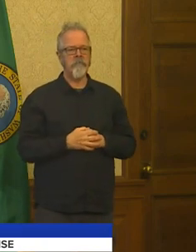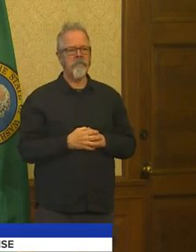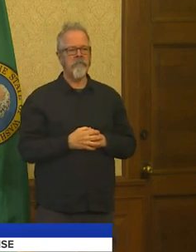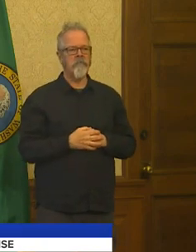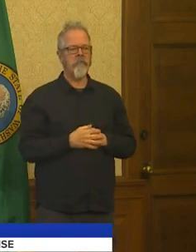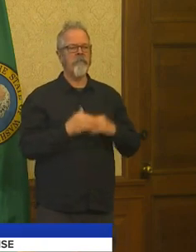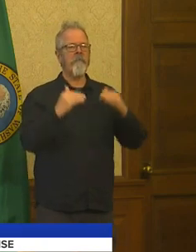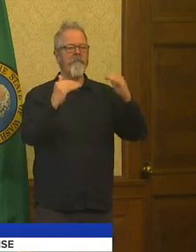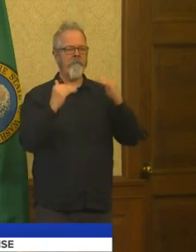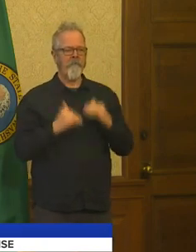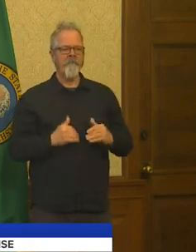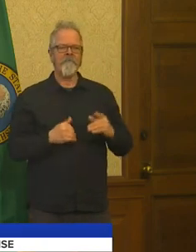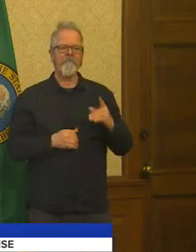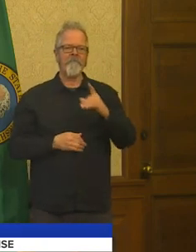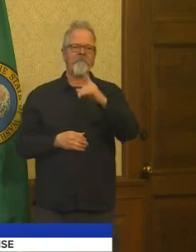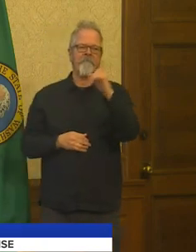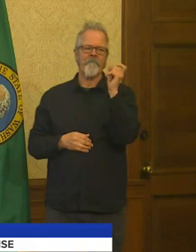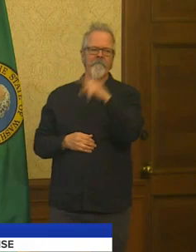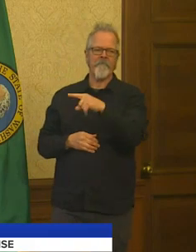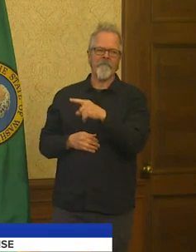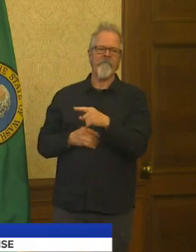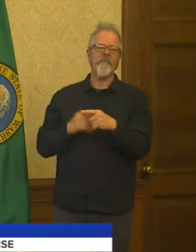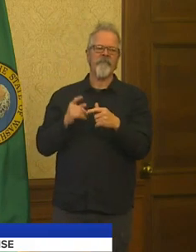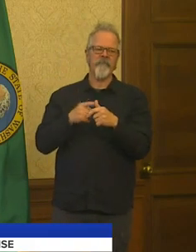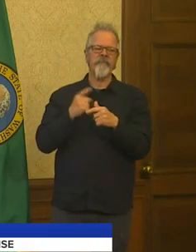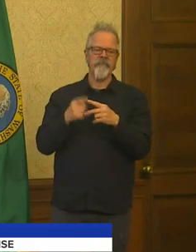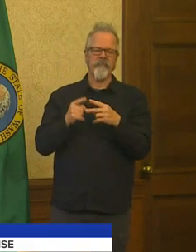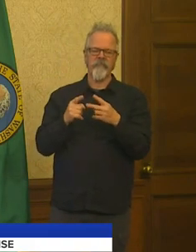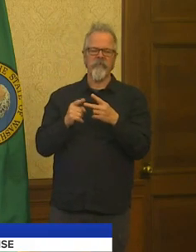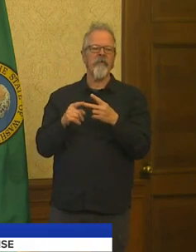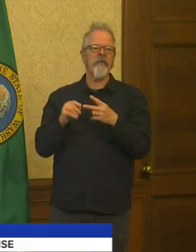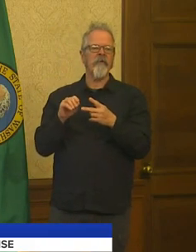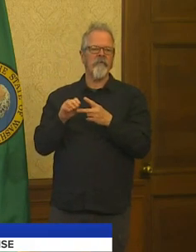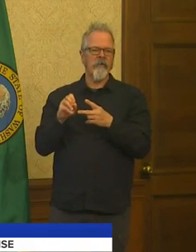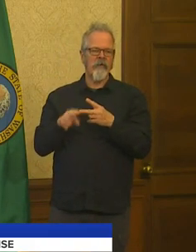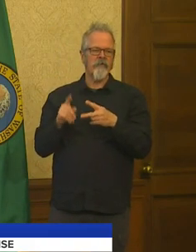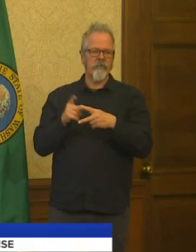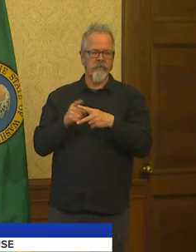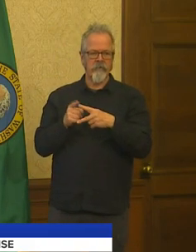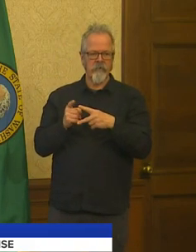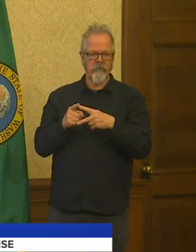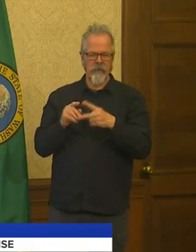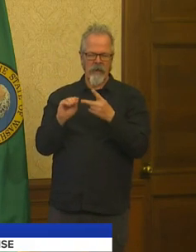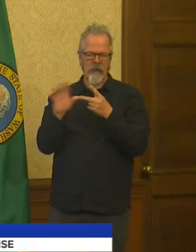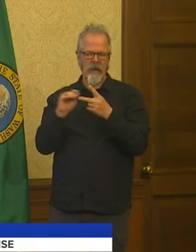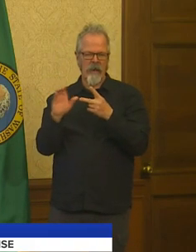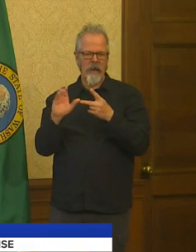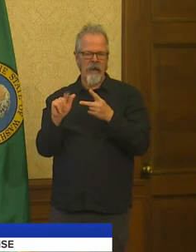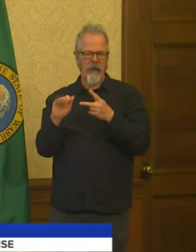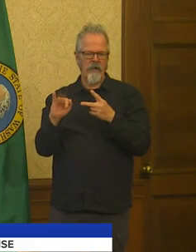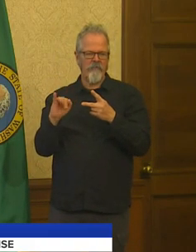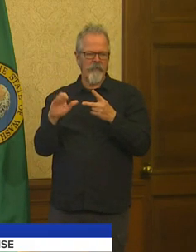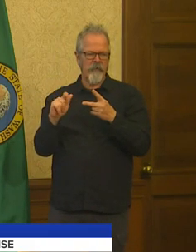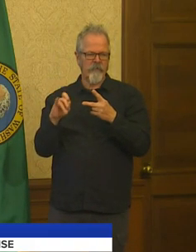then a clarification. Have you had any conversations with our federal land managers about